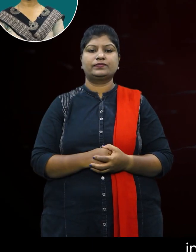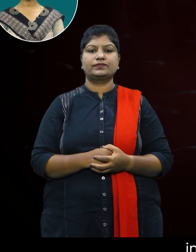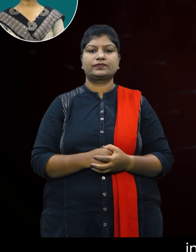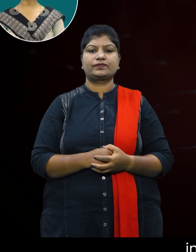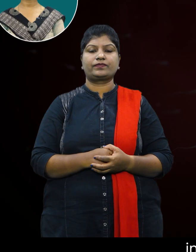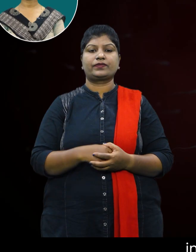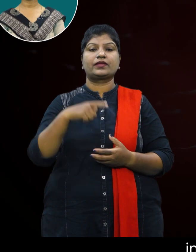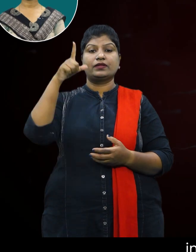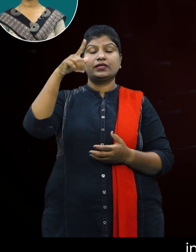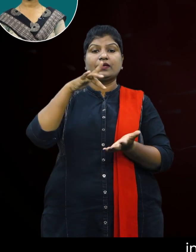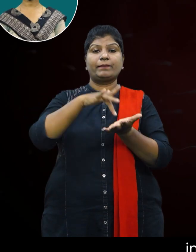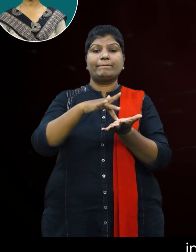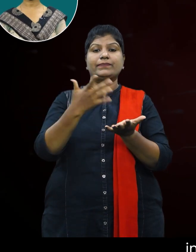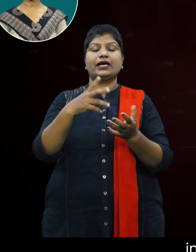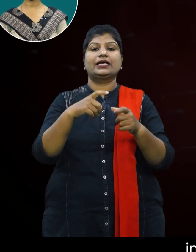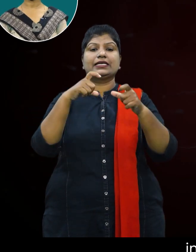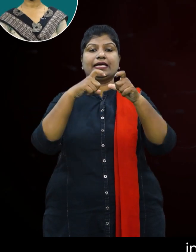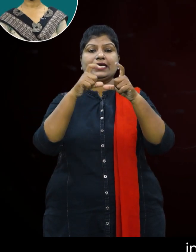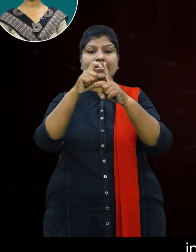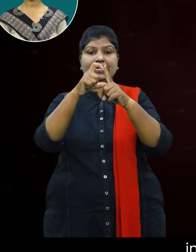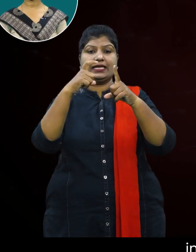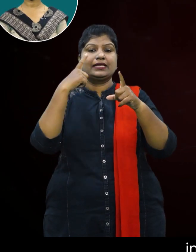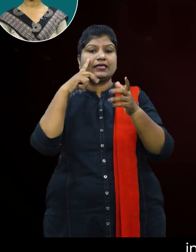in Edinburgh, Scotland.